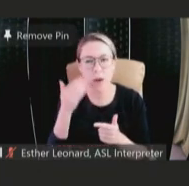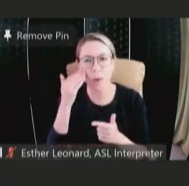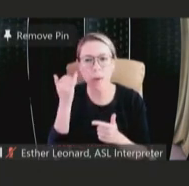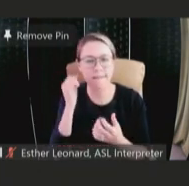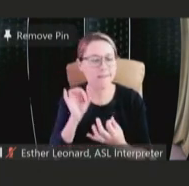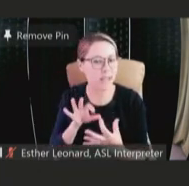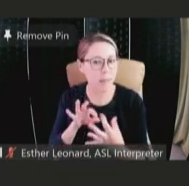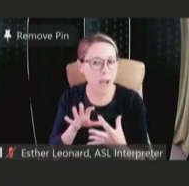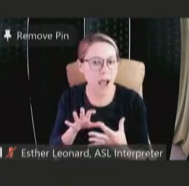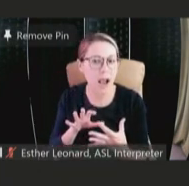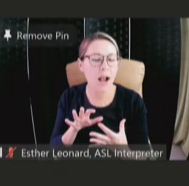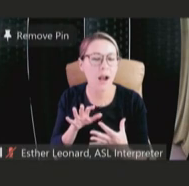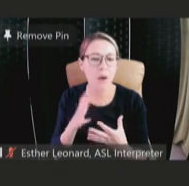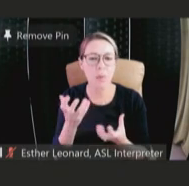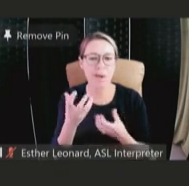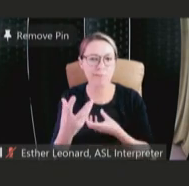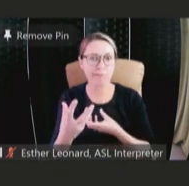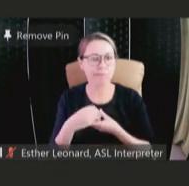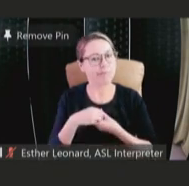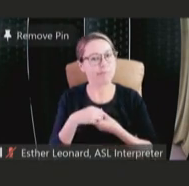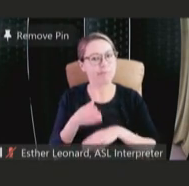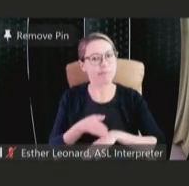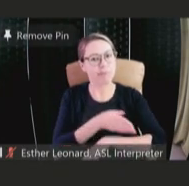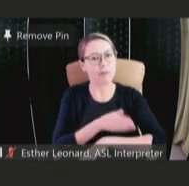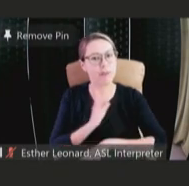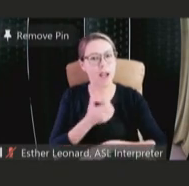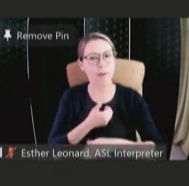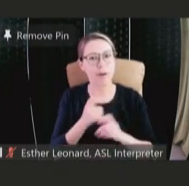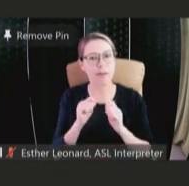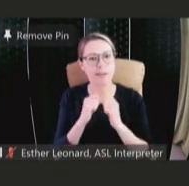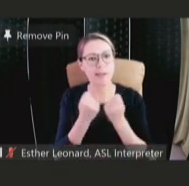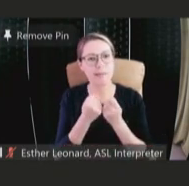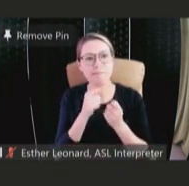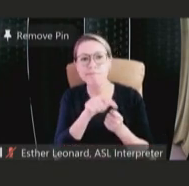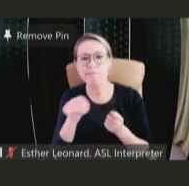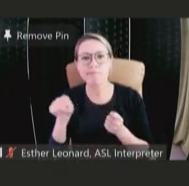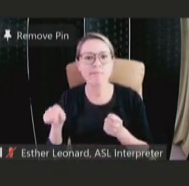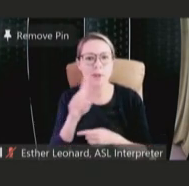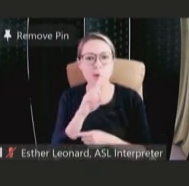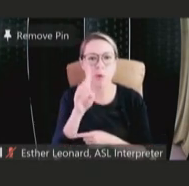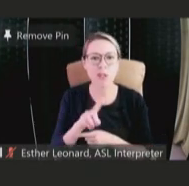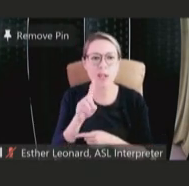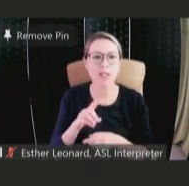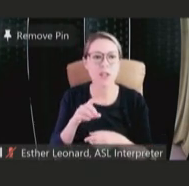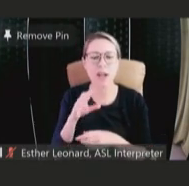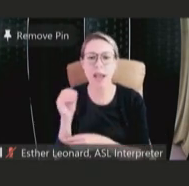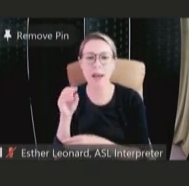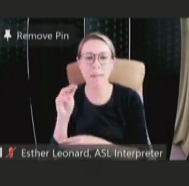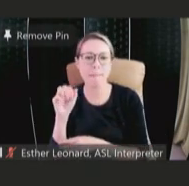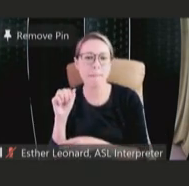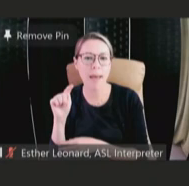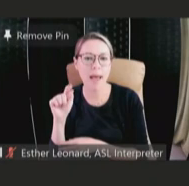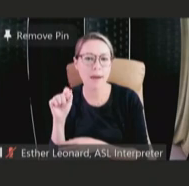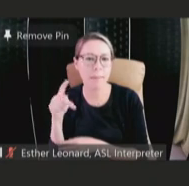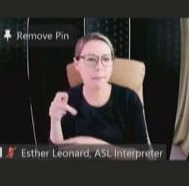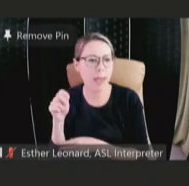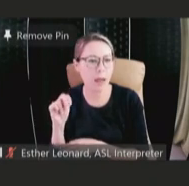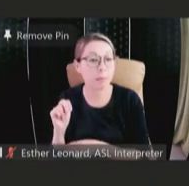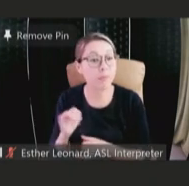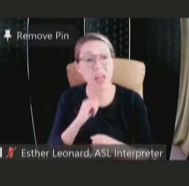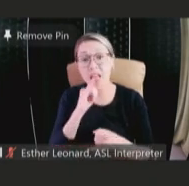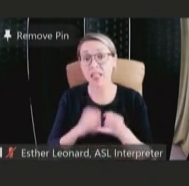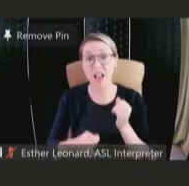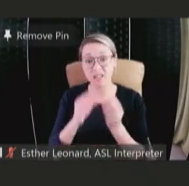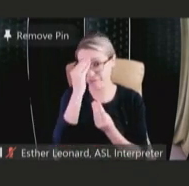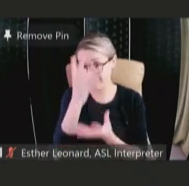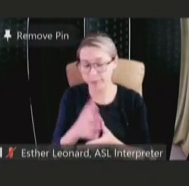sure we incorporate it to the teams in Dorchester and Mattapan. Lastly, I wanted